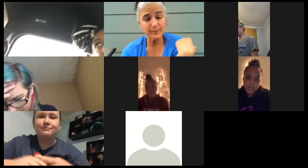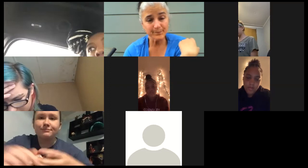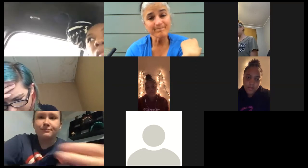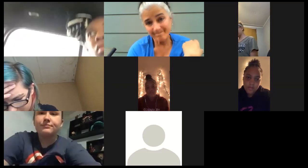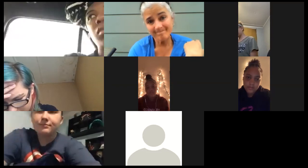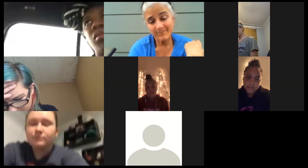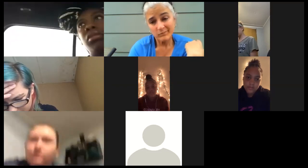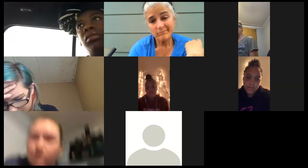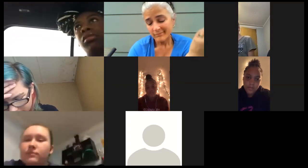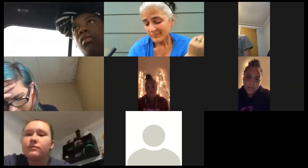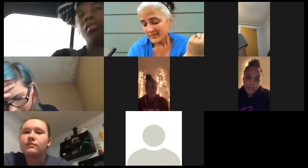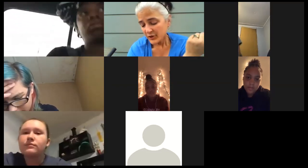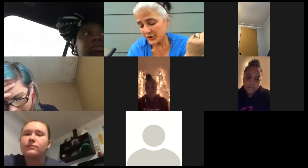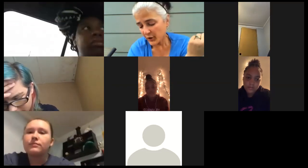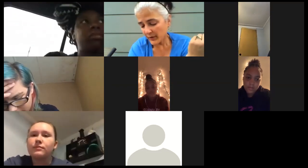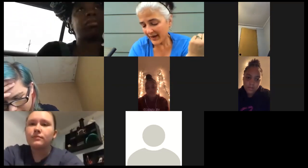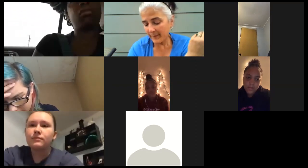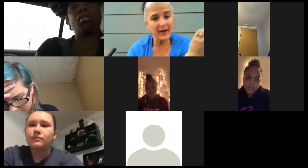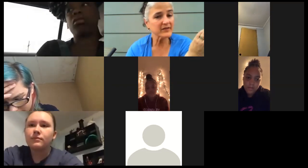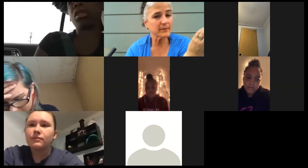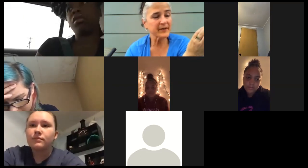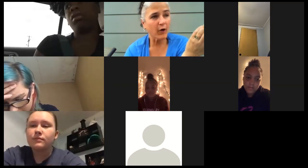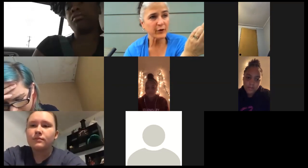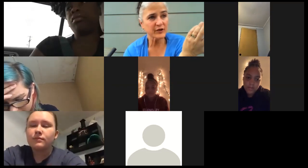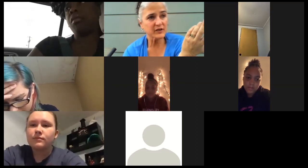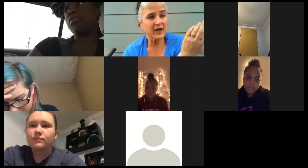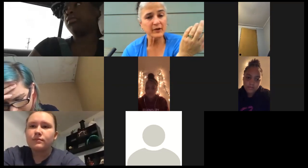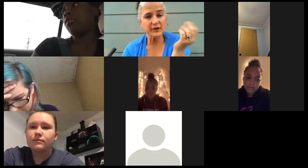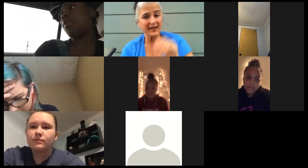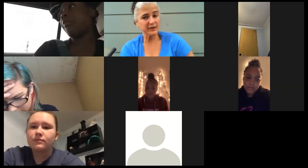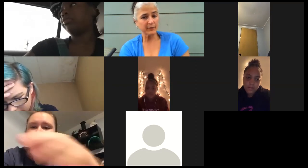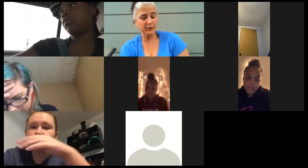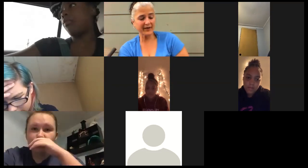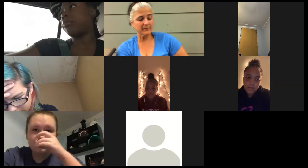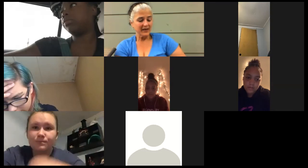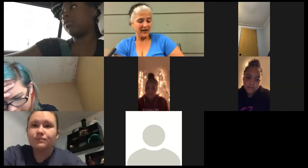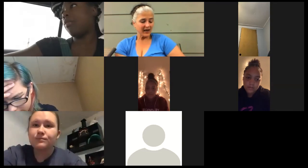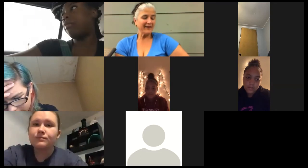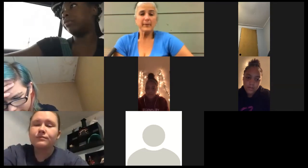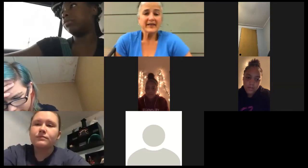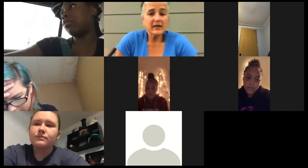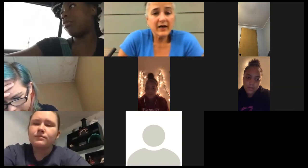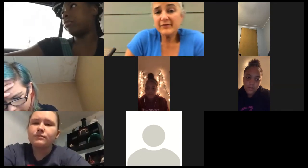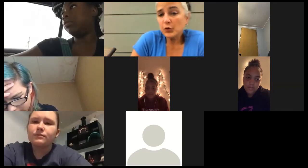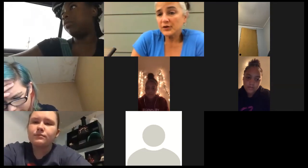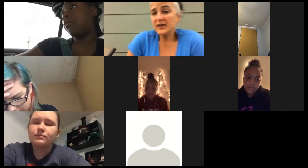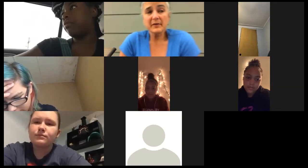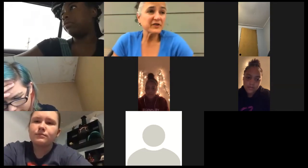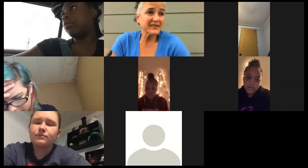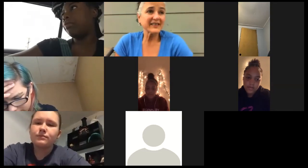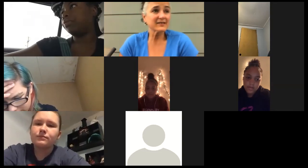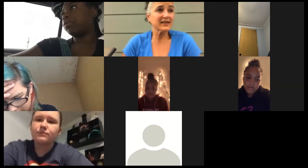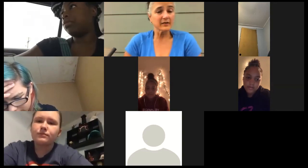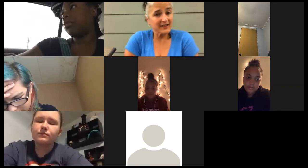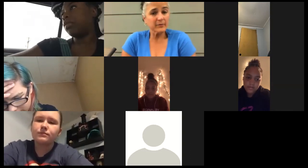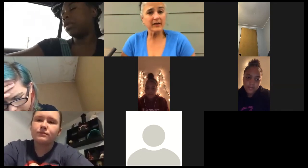South. Mm-hmm. Okay. So, and Pellissippi offers a good acting program. Everybody, a lot of schools,